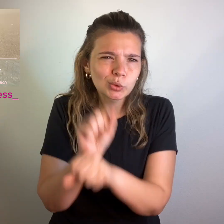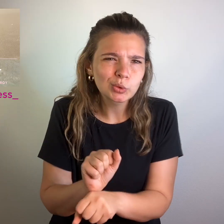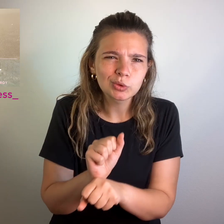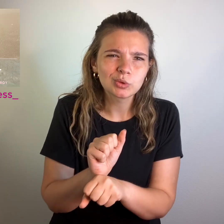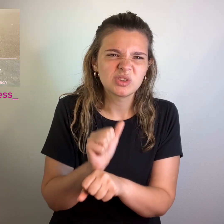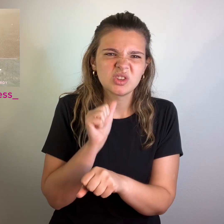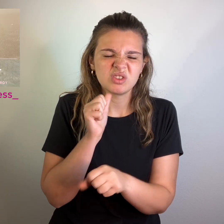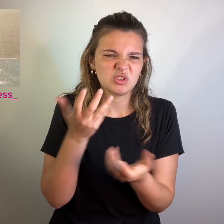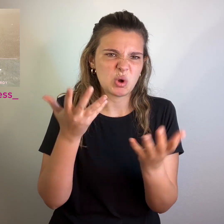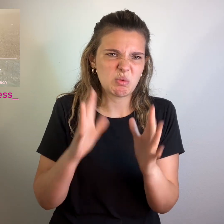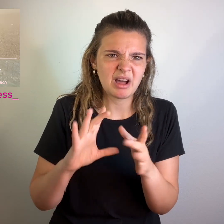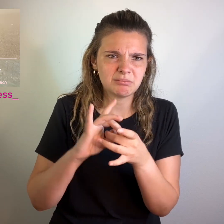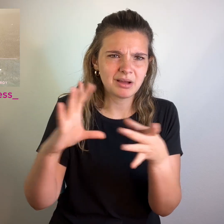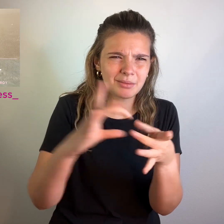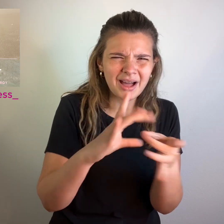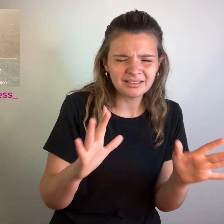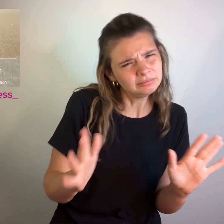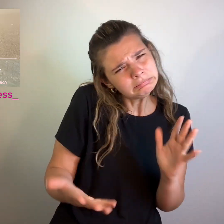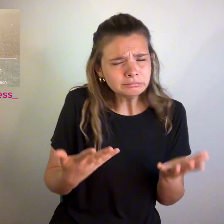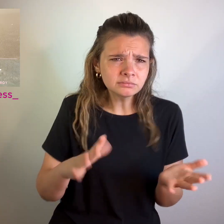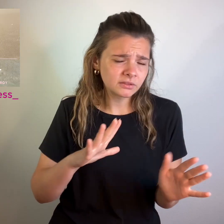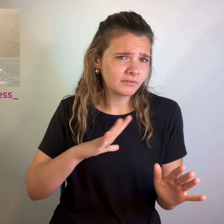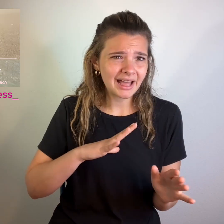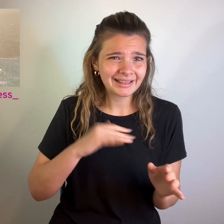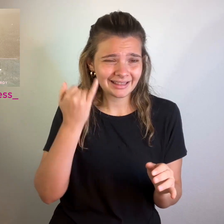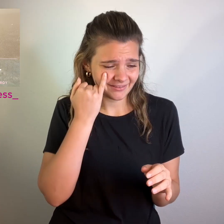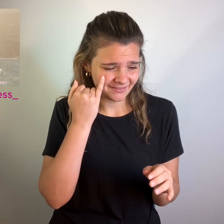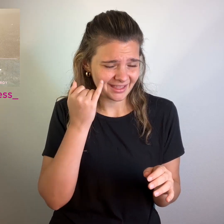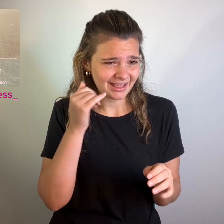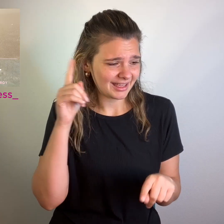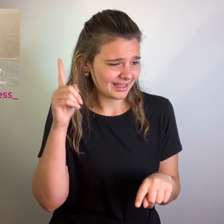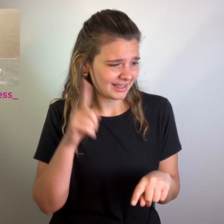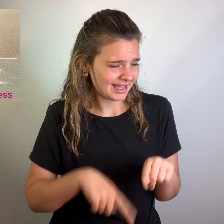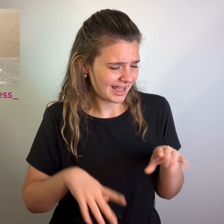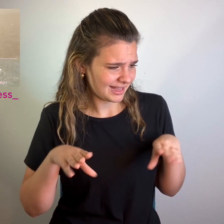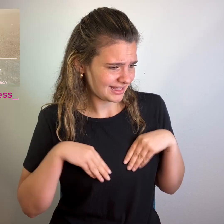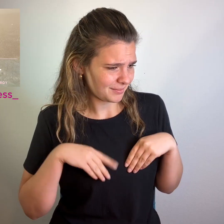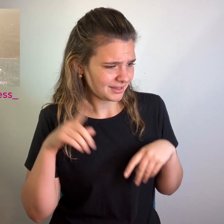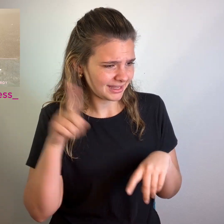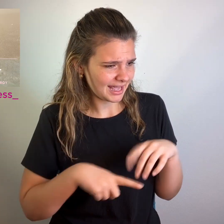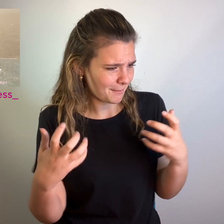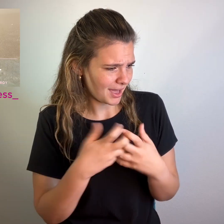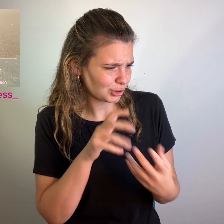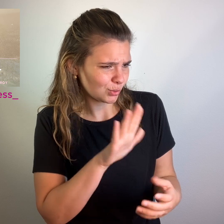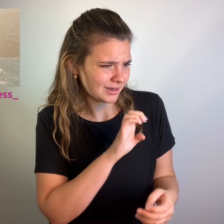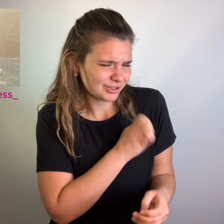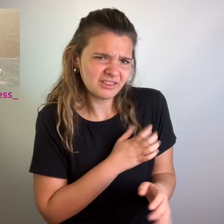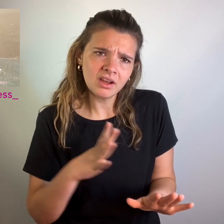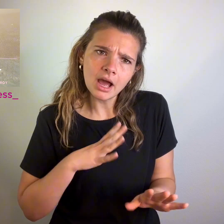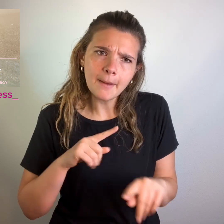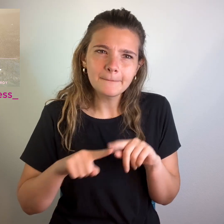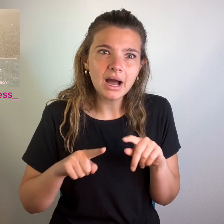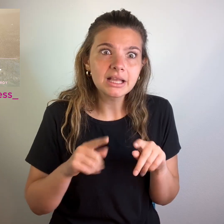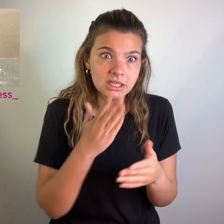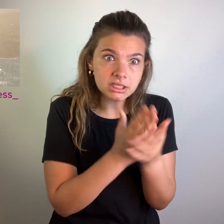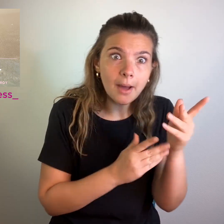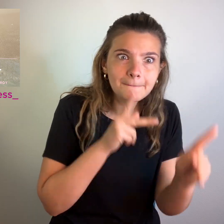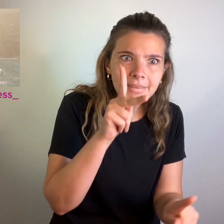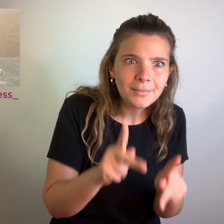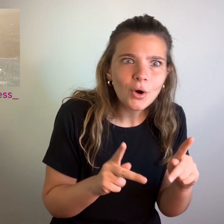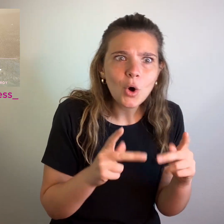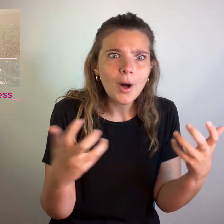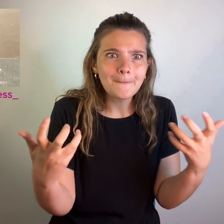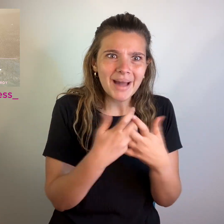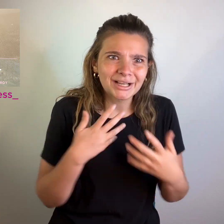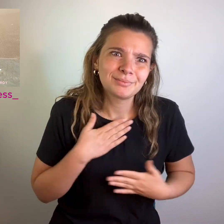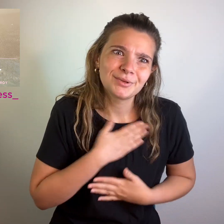want that, and where your energy, like, they just can't handle it. But the people who love you and can match that energy, it